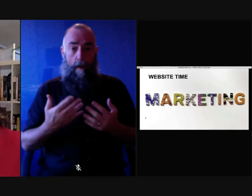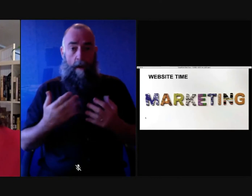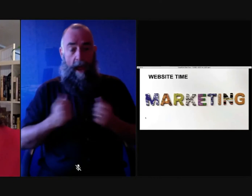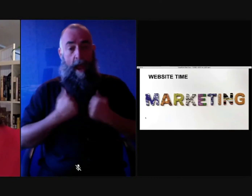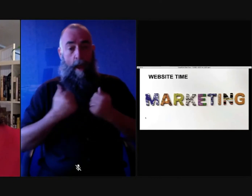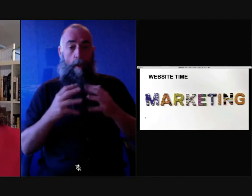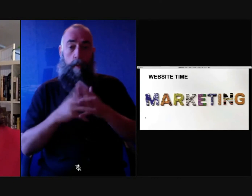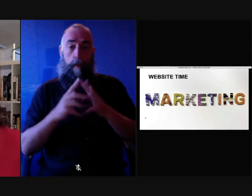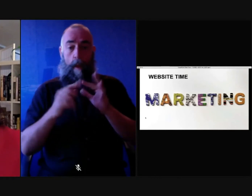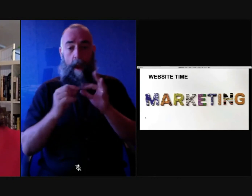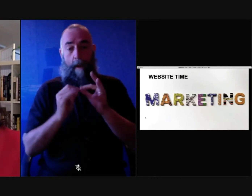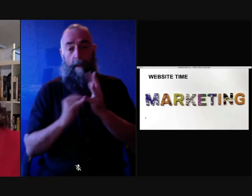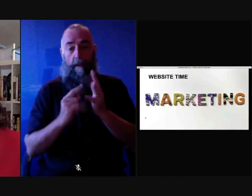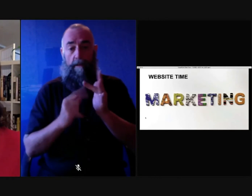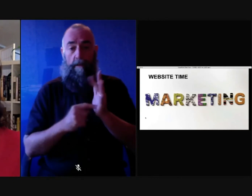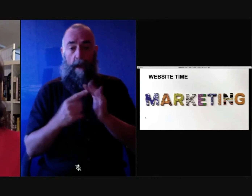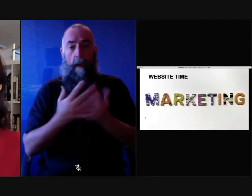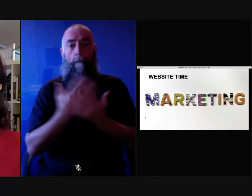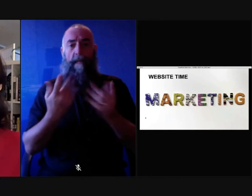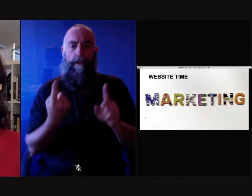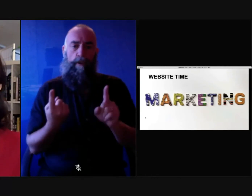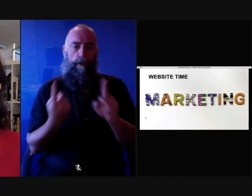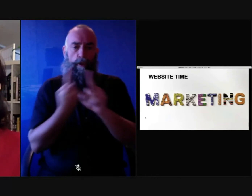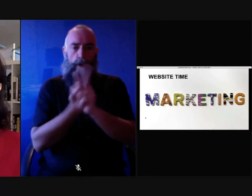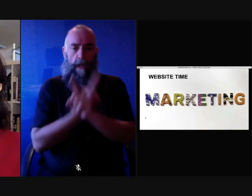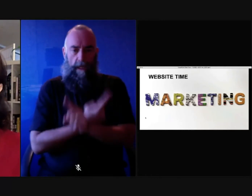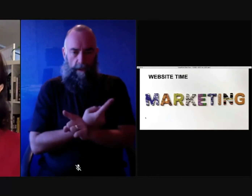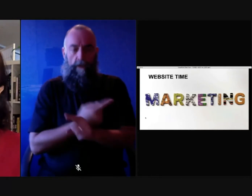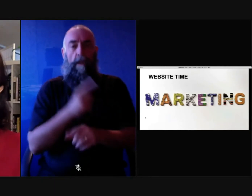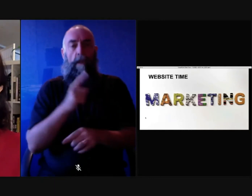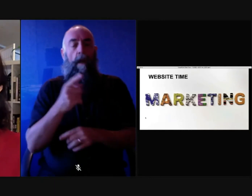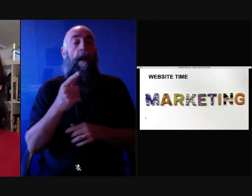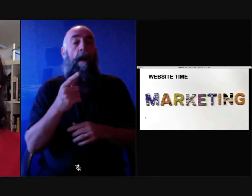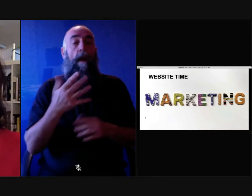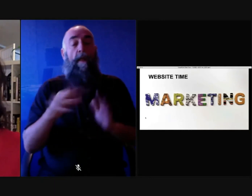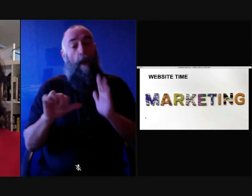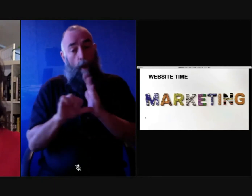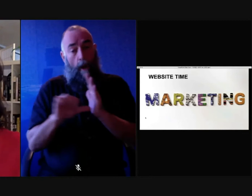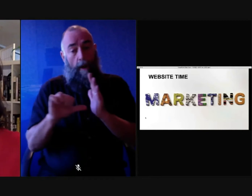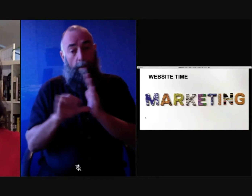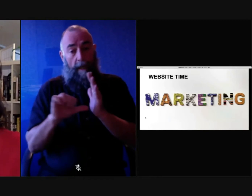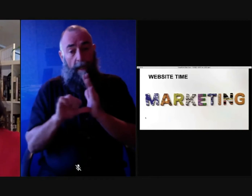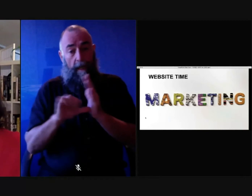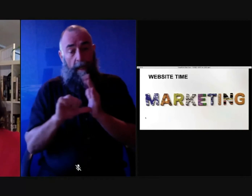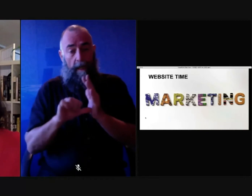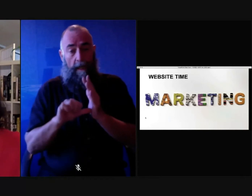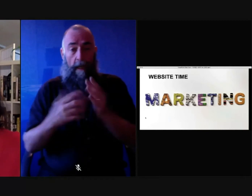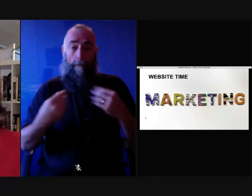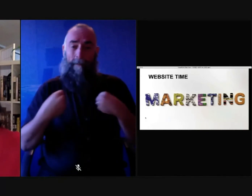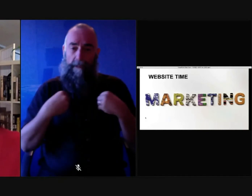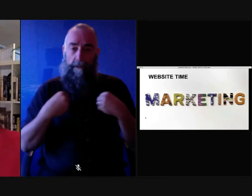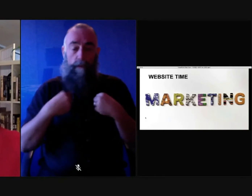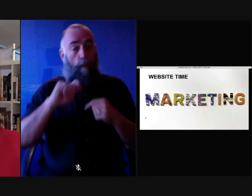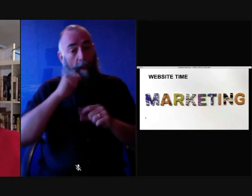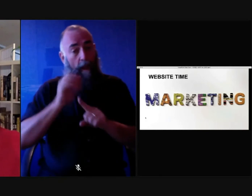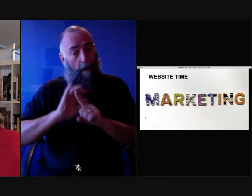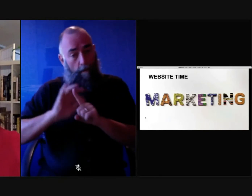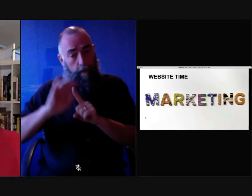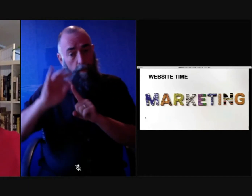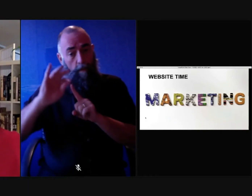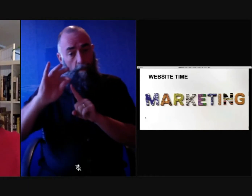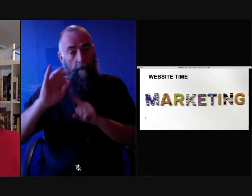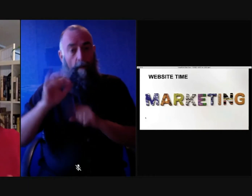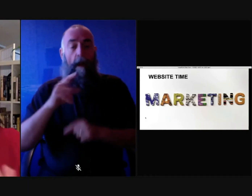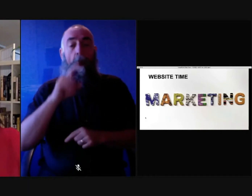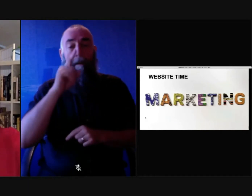front. When the economy improves, and it will, people with money are going to